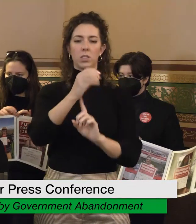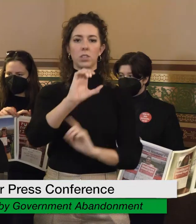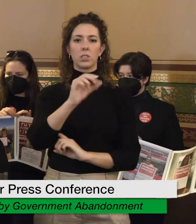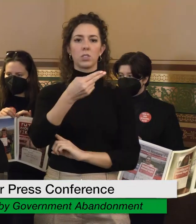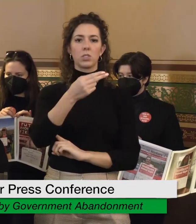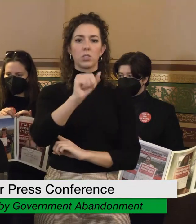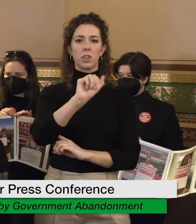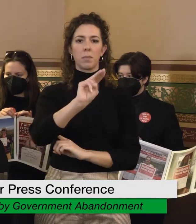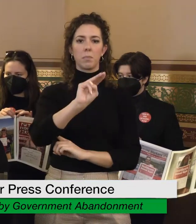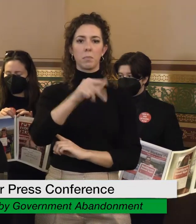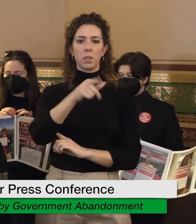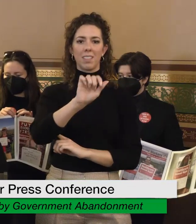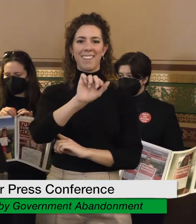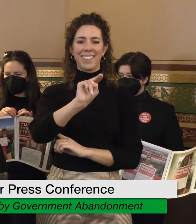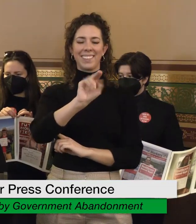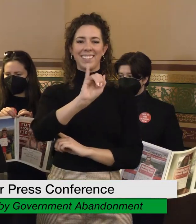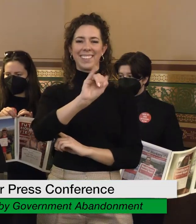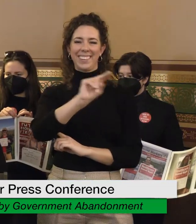a homeless shelter.